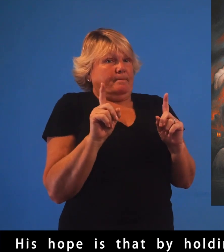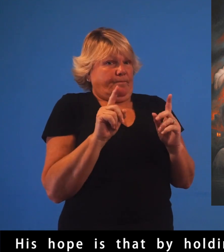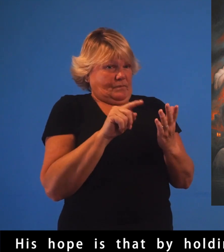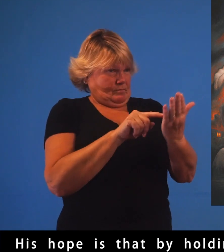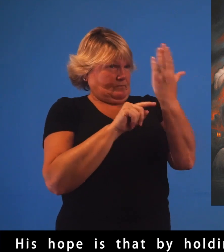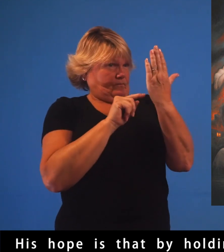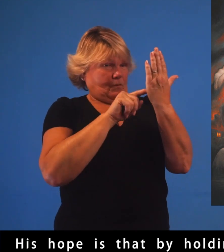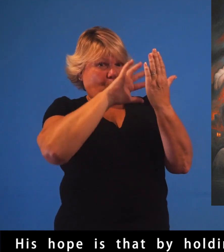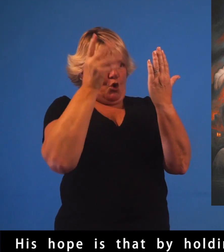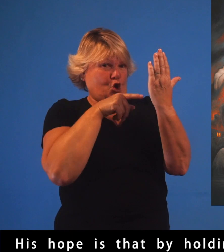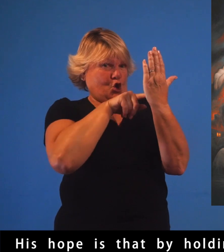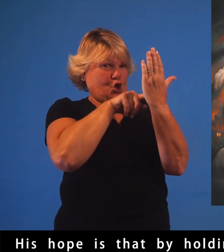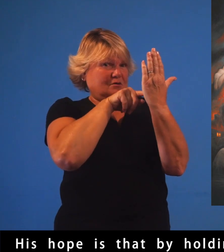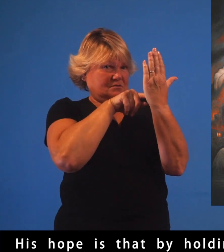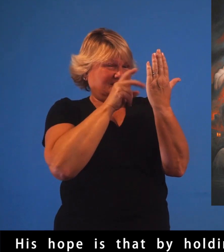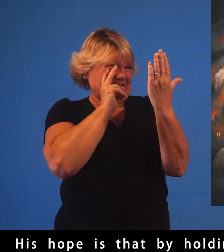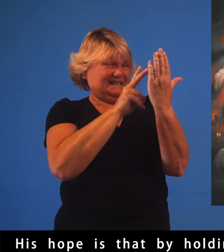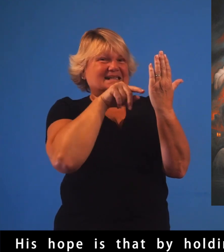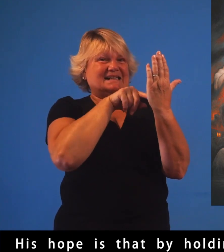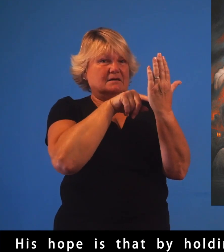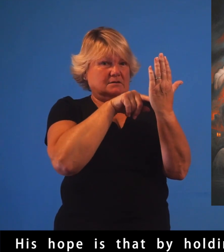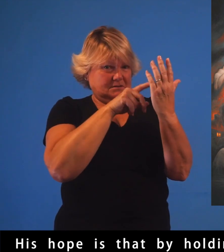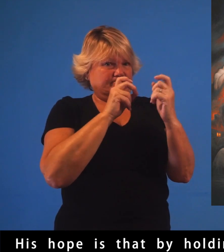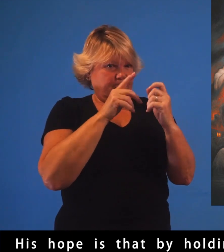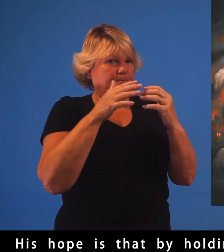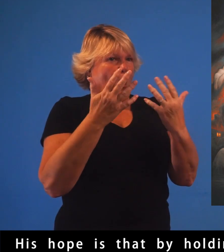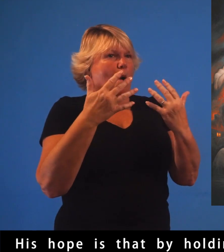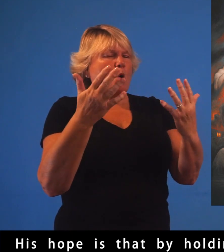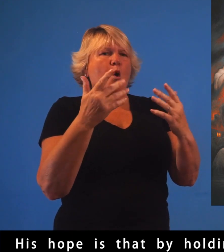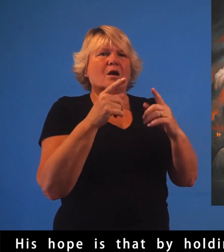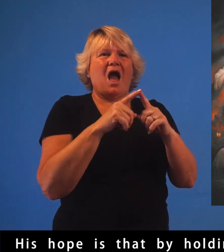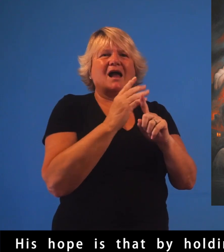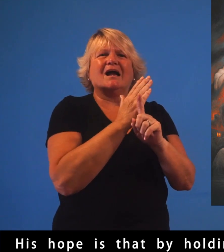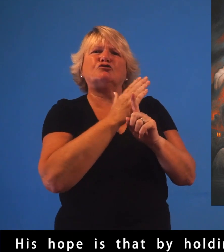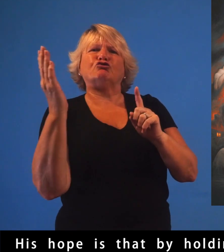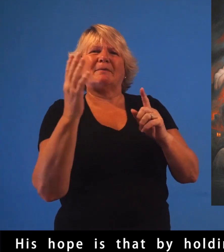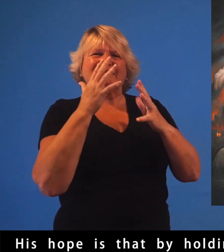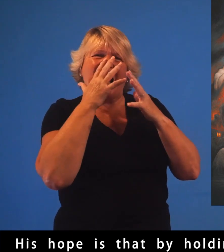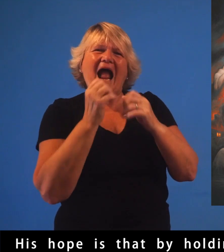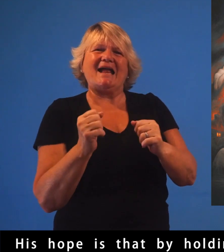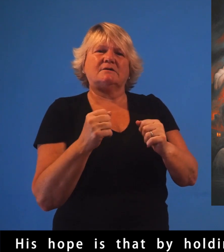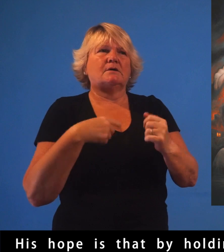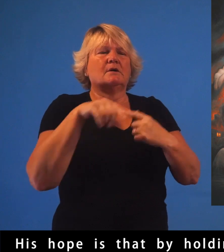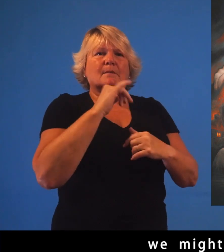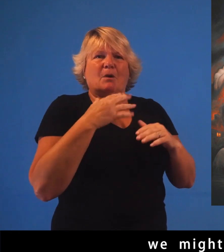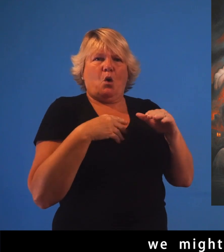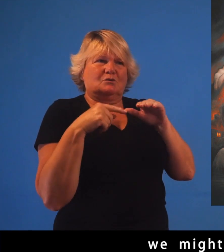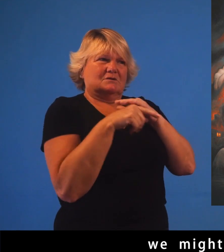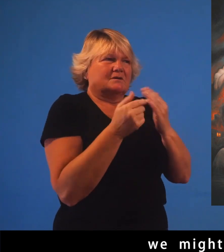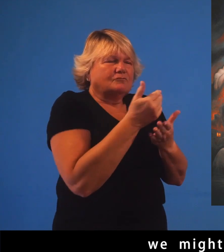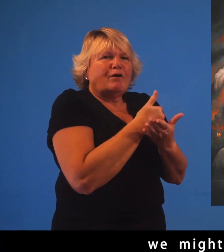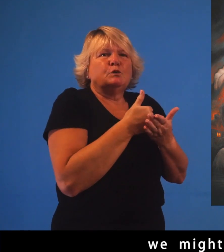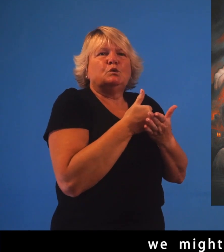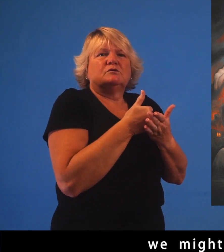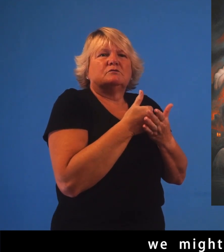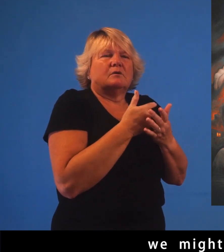His hope is that by holding up a mirror to the world he sees increasingly dominated by extremism and hate, we might